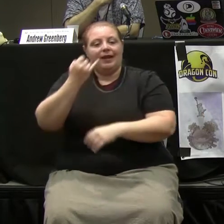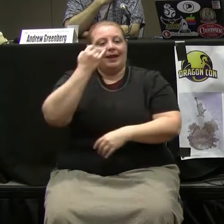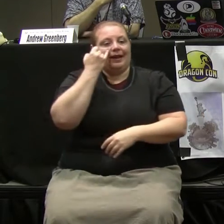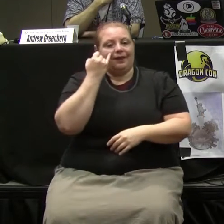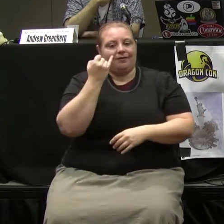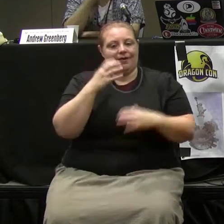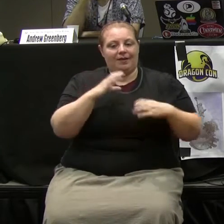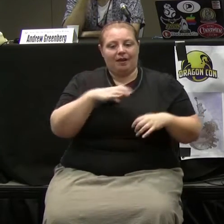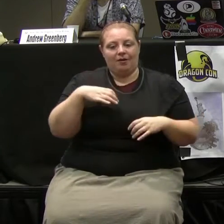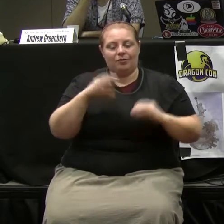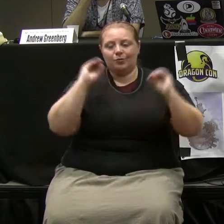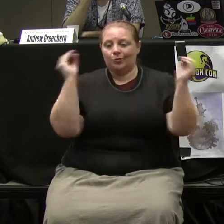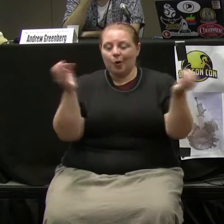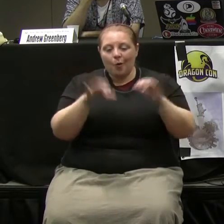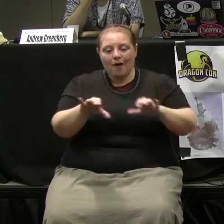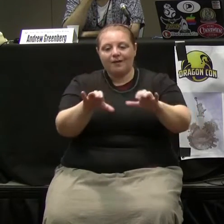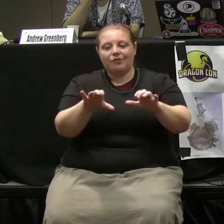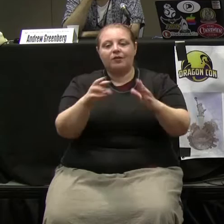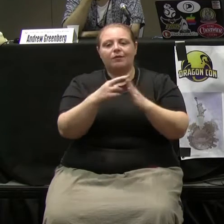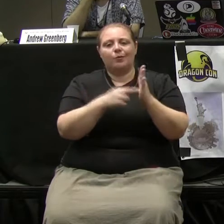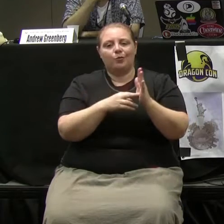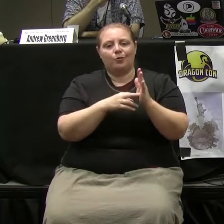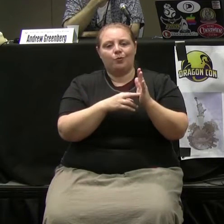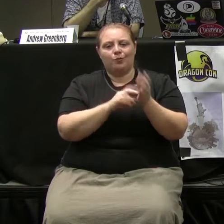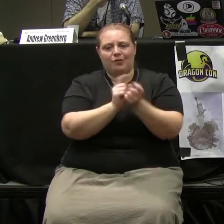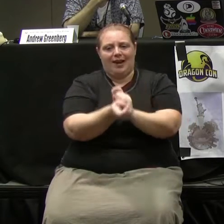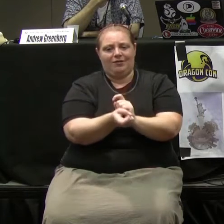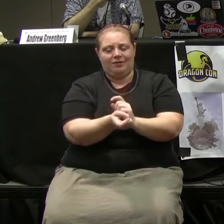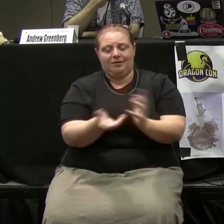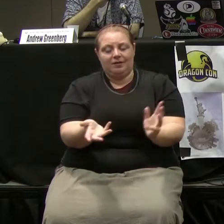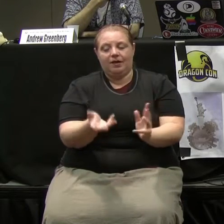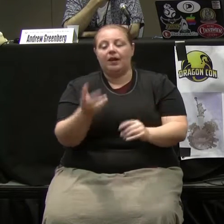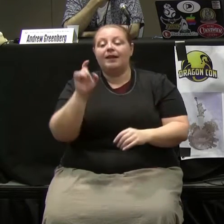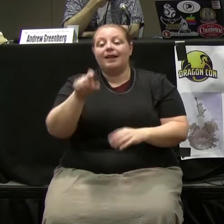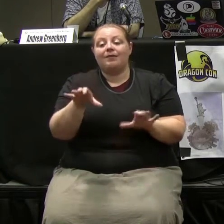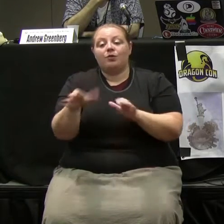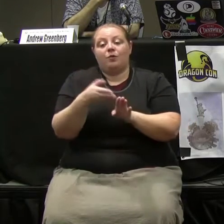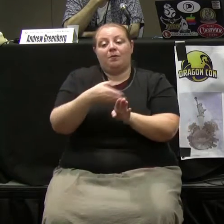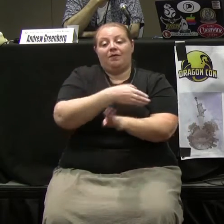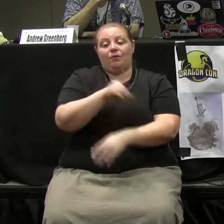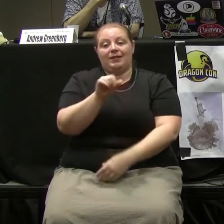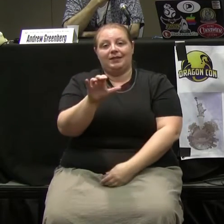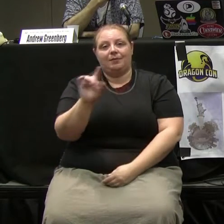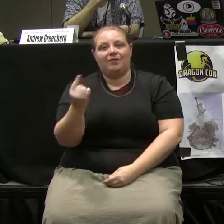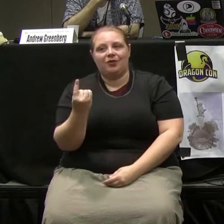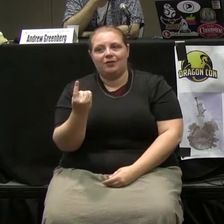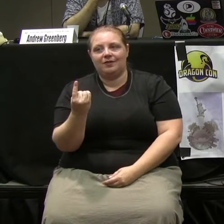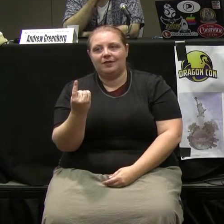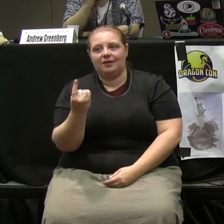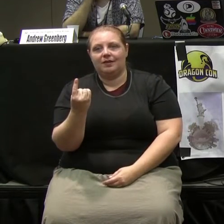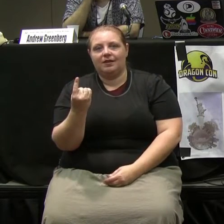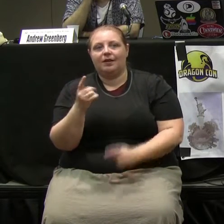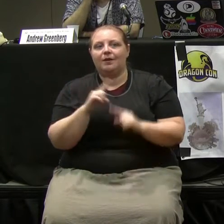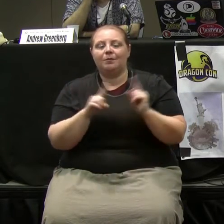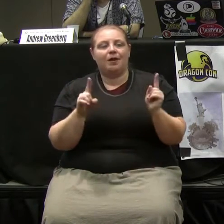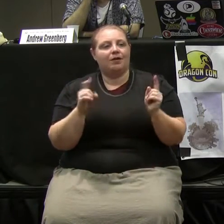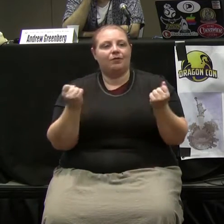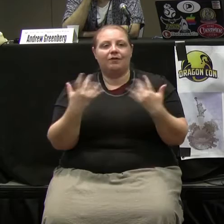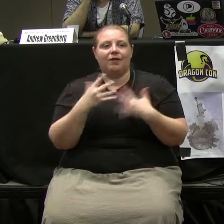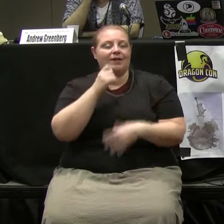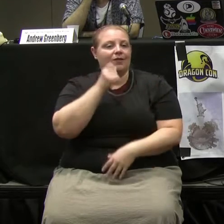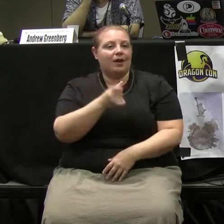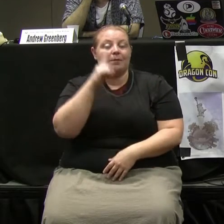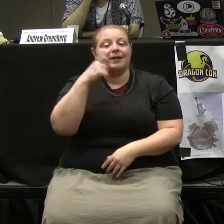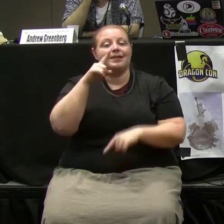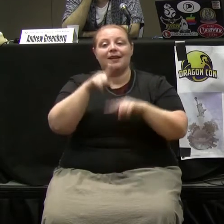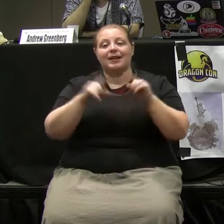change. And they have to act before the 1st of December, and the problem is they're probably not going to, because they can't come